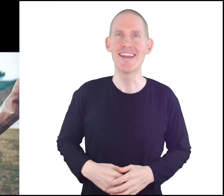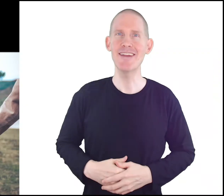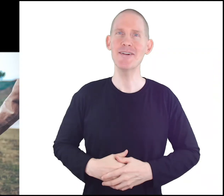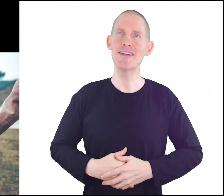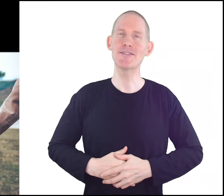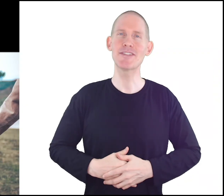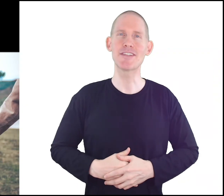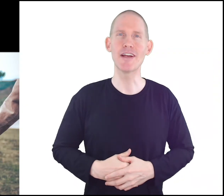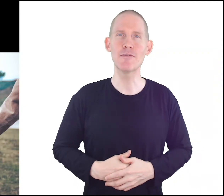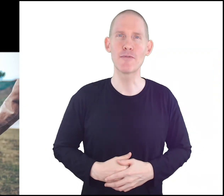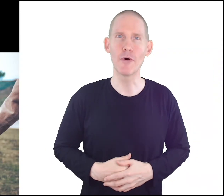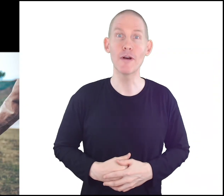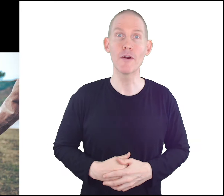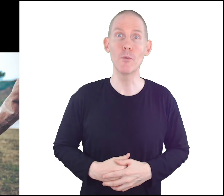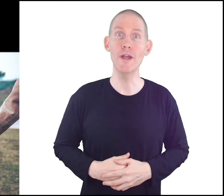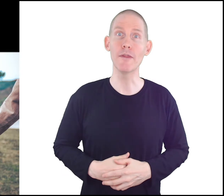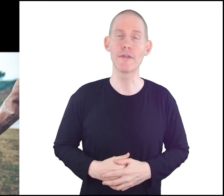Here is the sign for with.